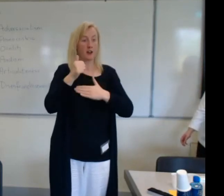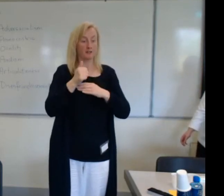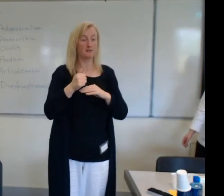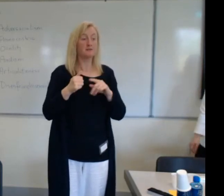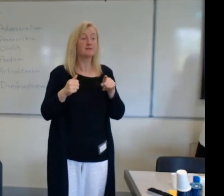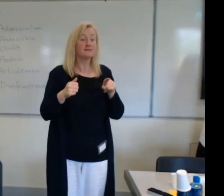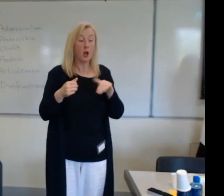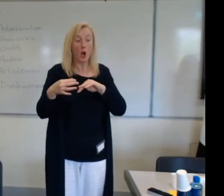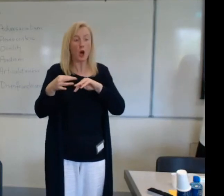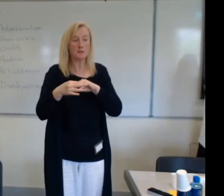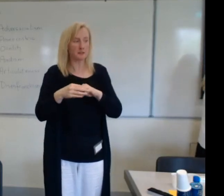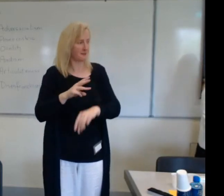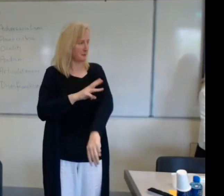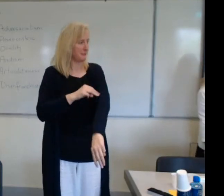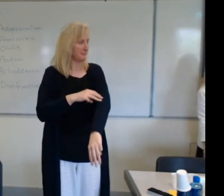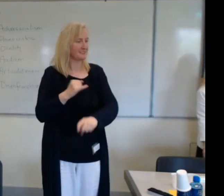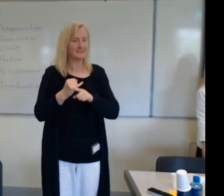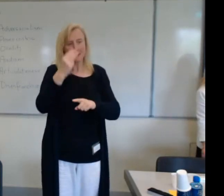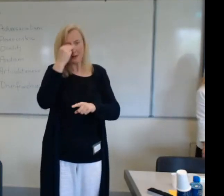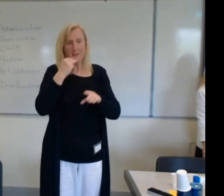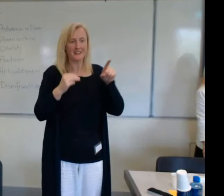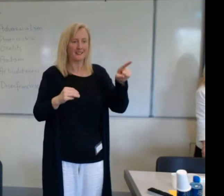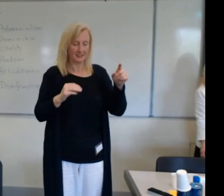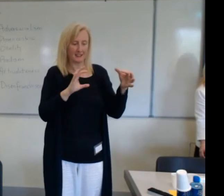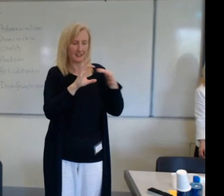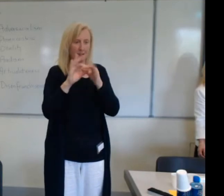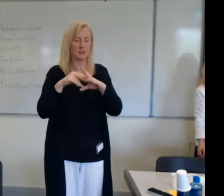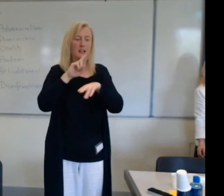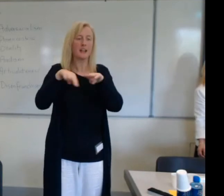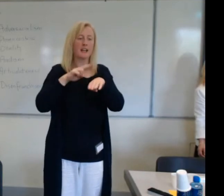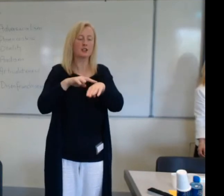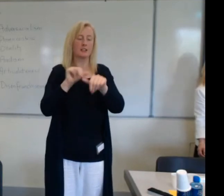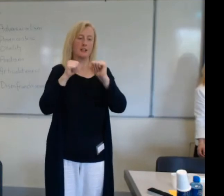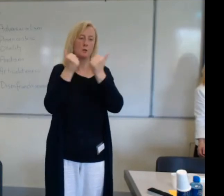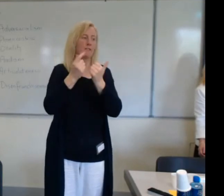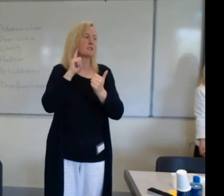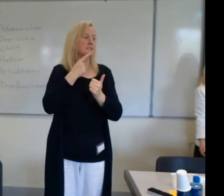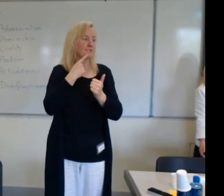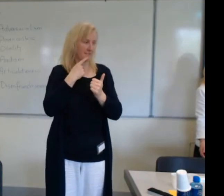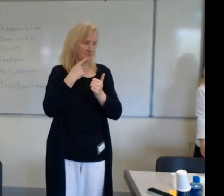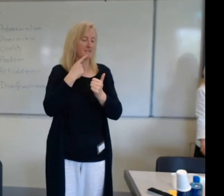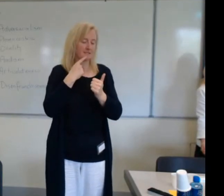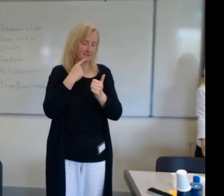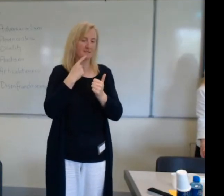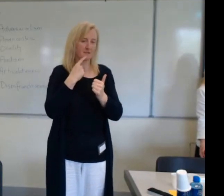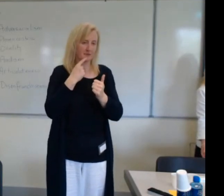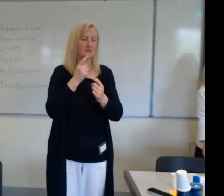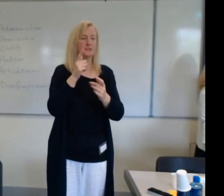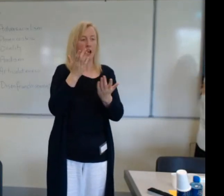in the States, and so they've actually been joining up with the National Association for the Deaf there and talking about access to police